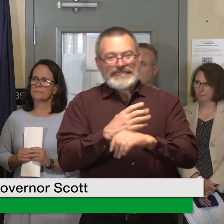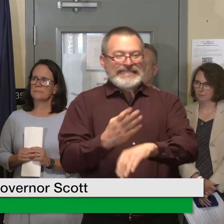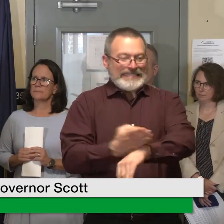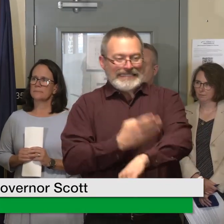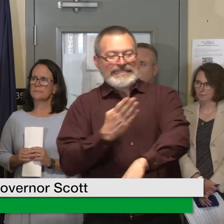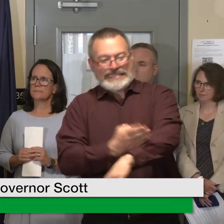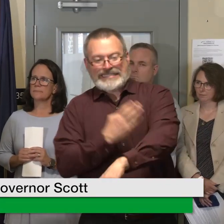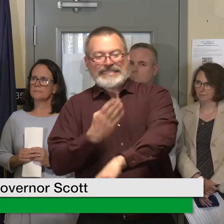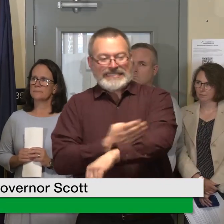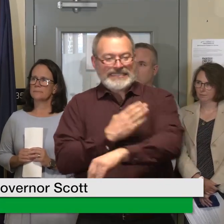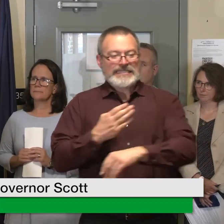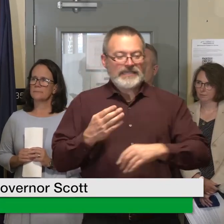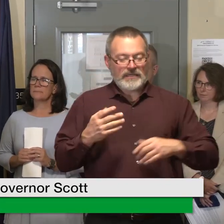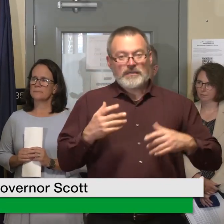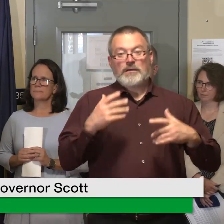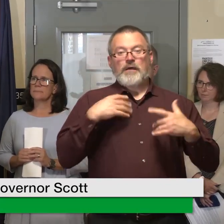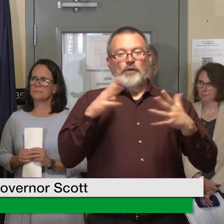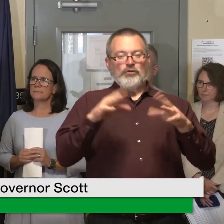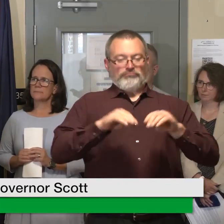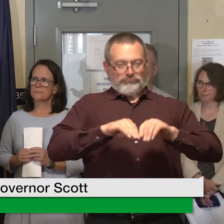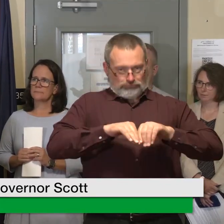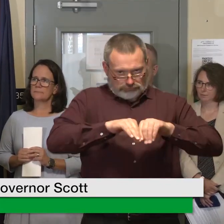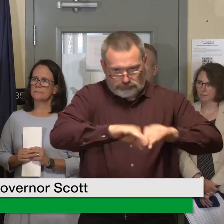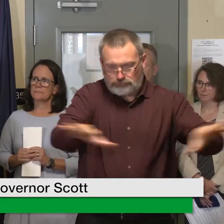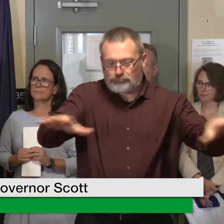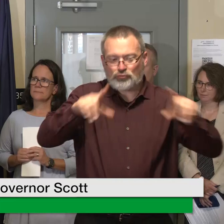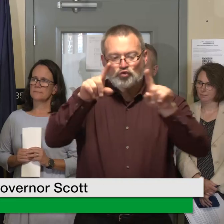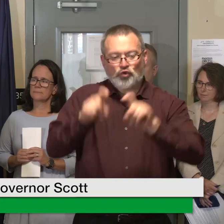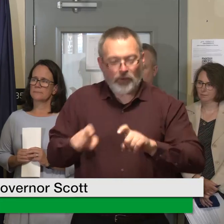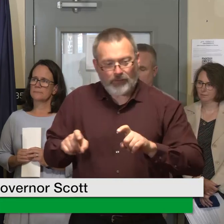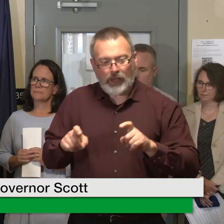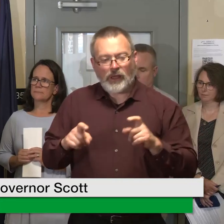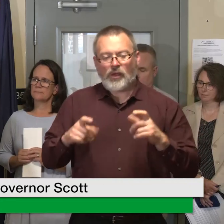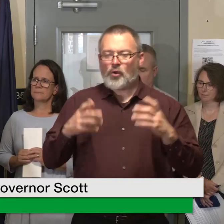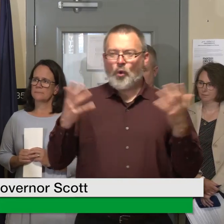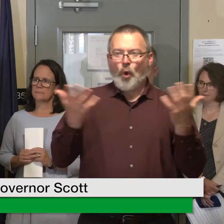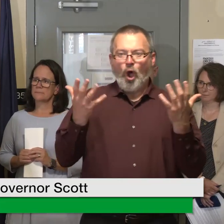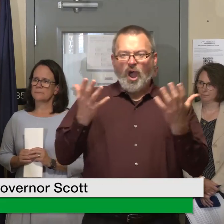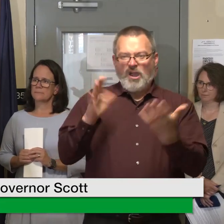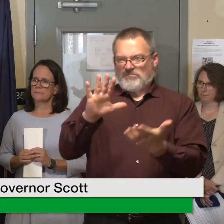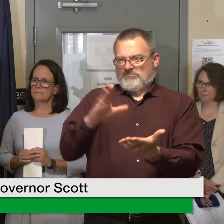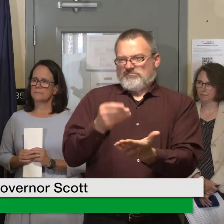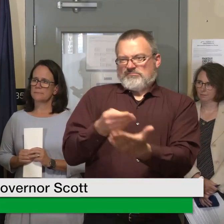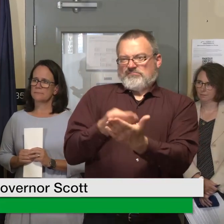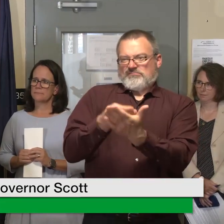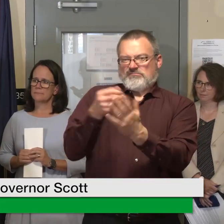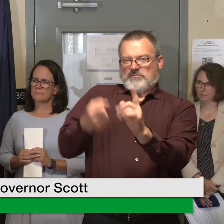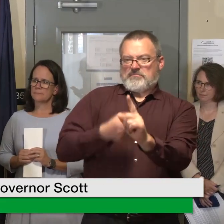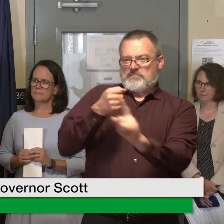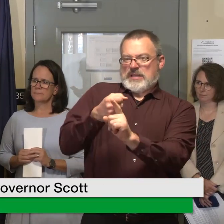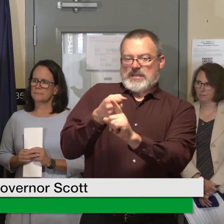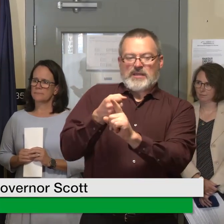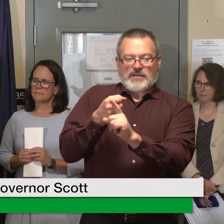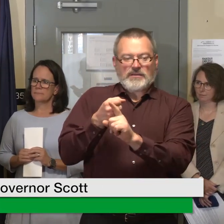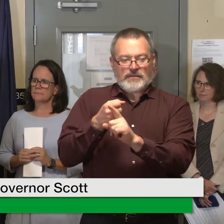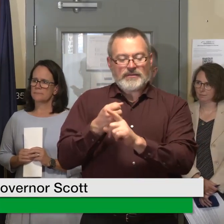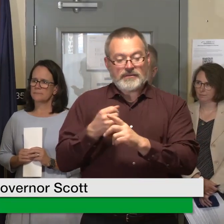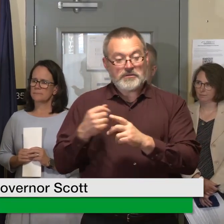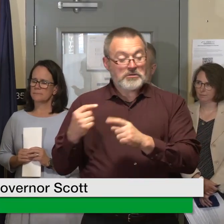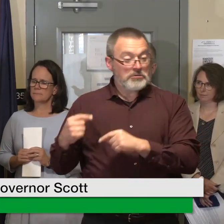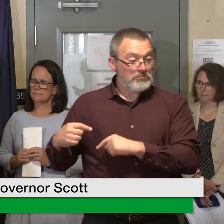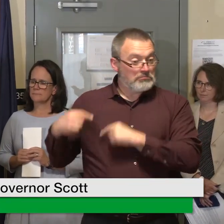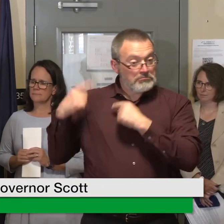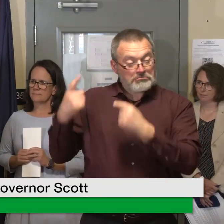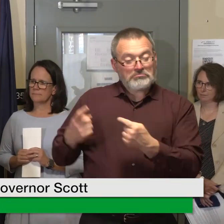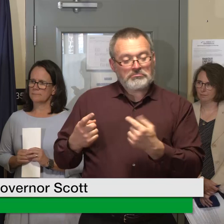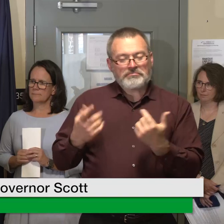which we hope to launch pretty soon, to get the real economic impact of the damage. But early indications,